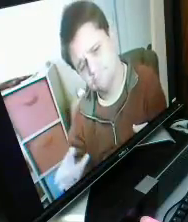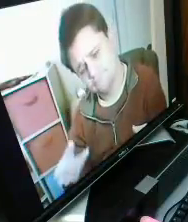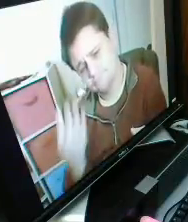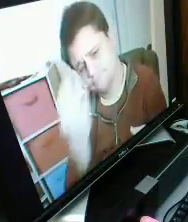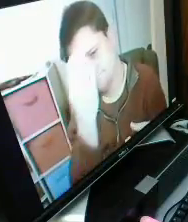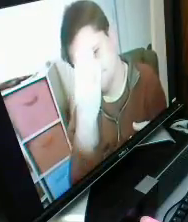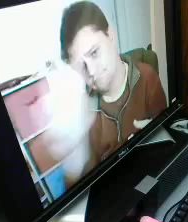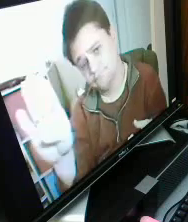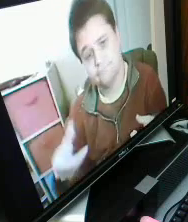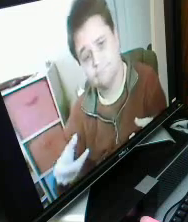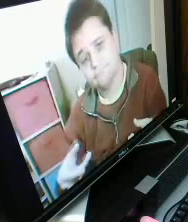So I left a